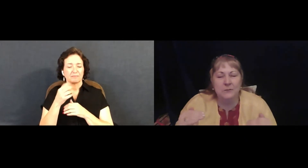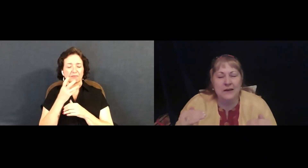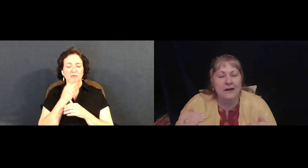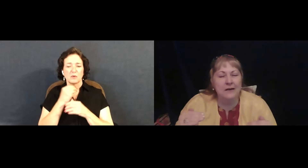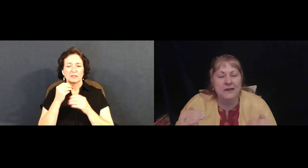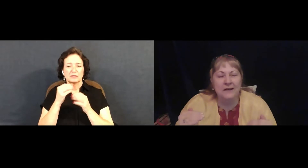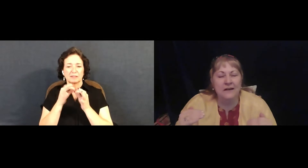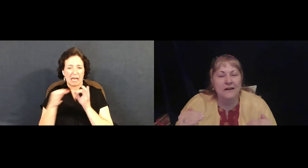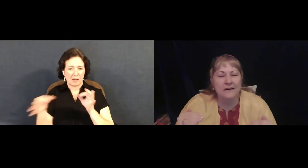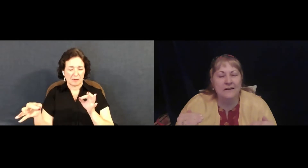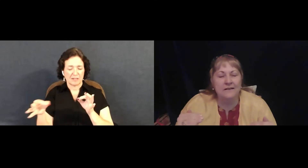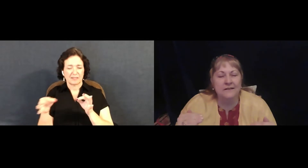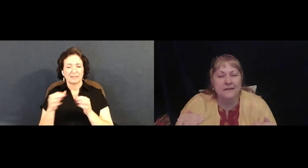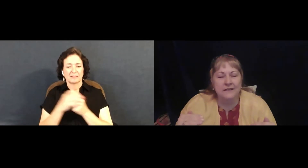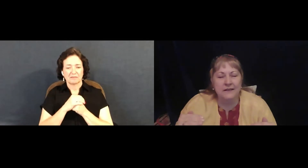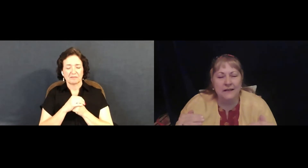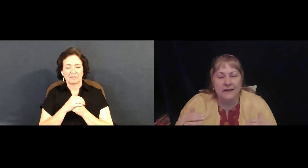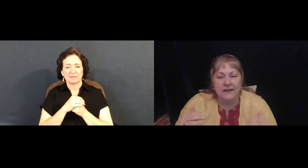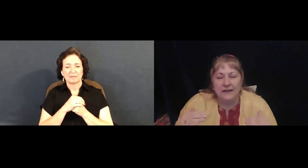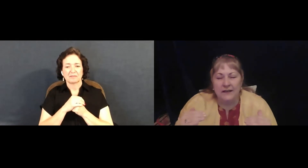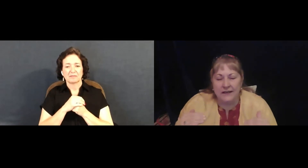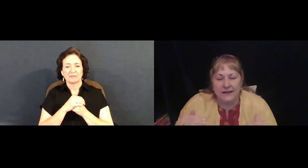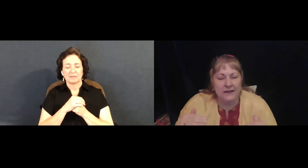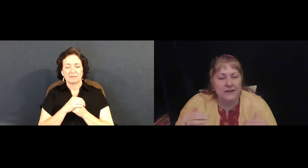shevetachim gam yachad